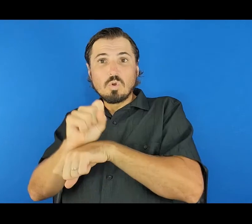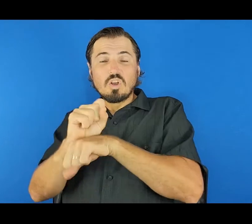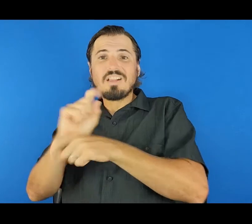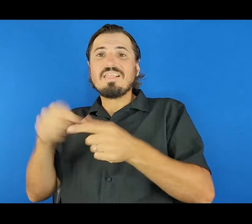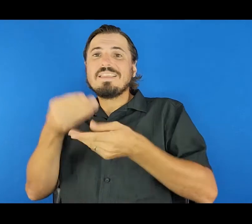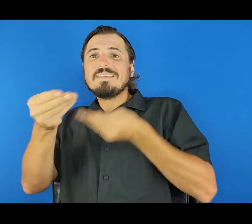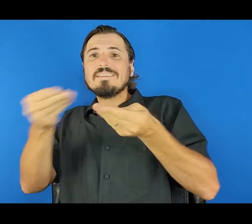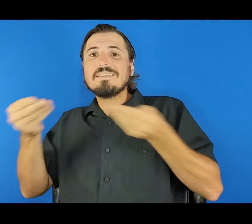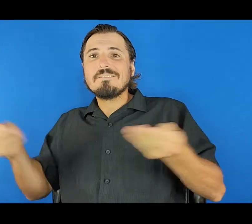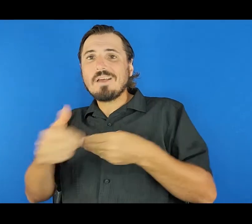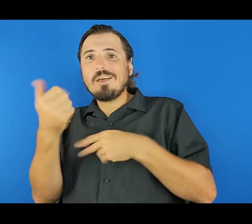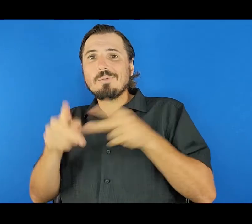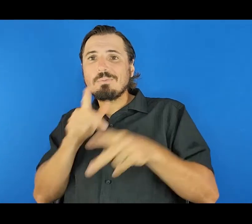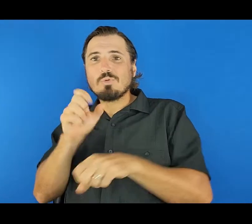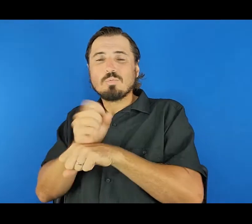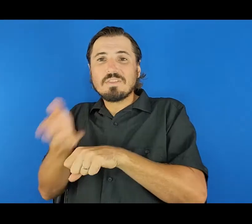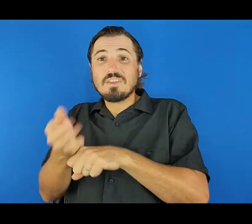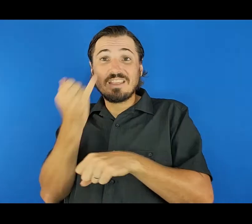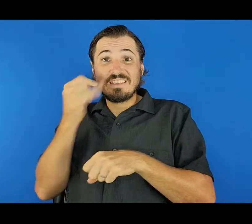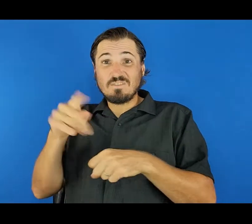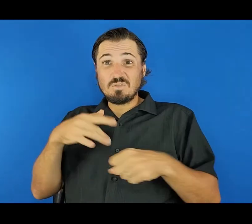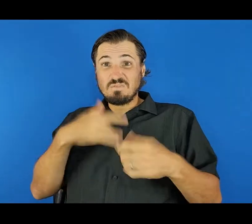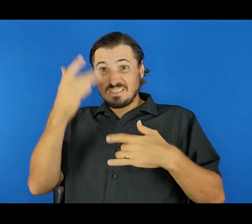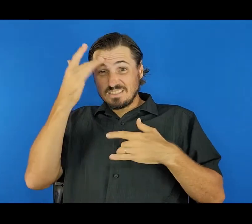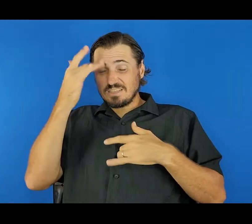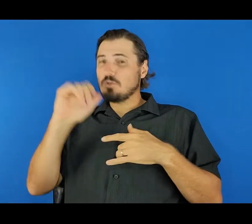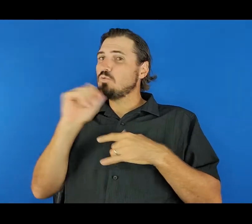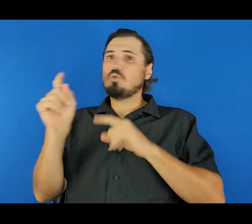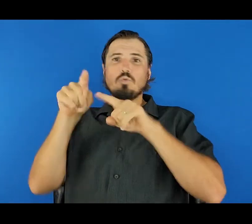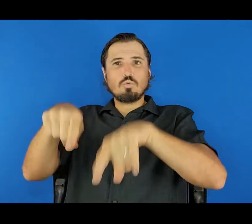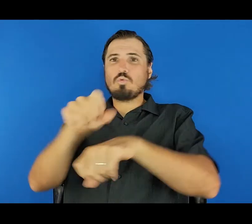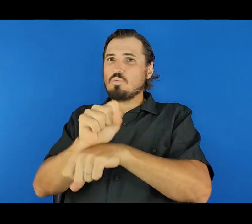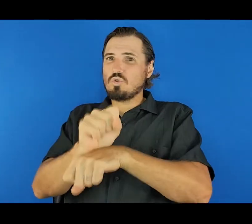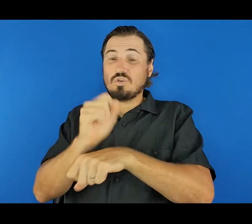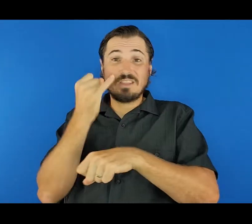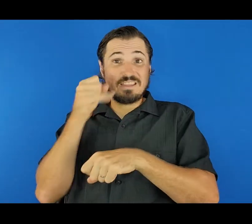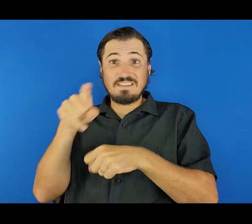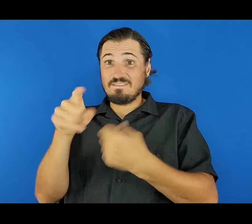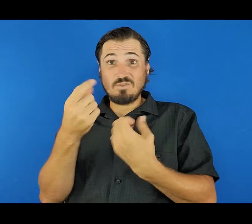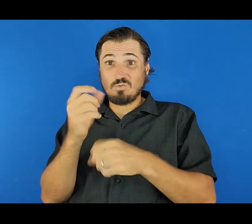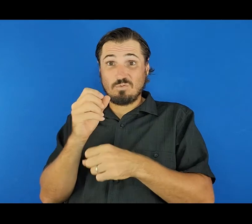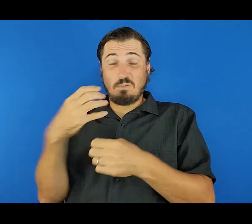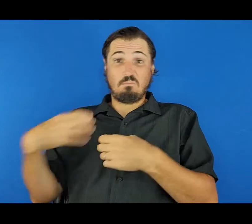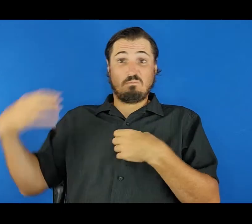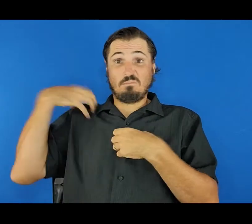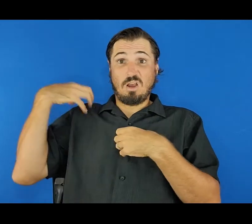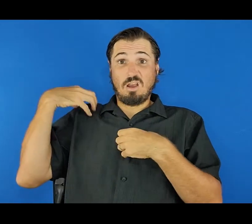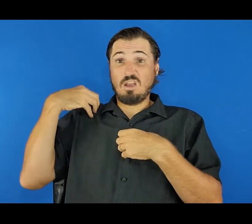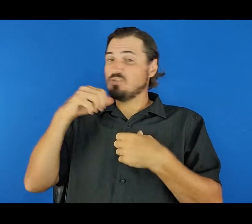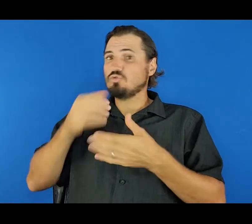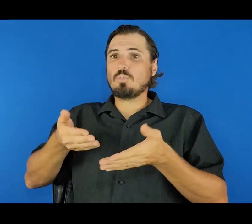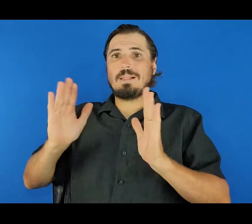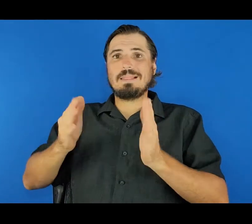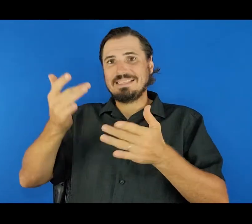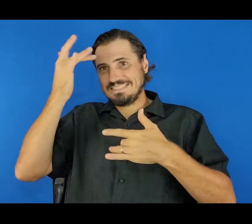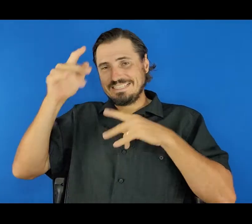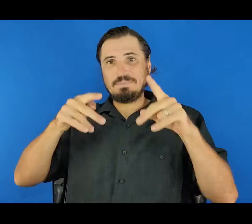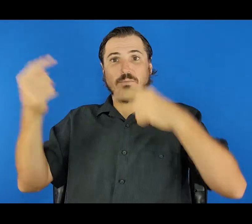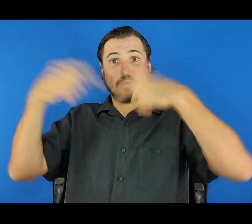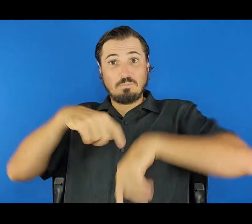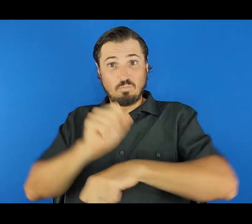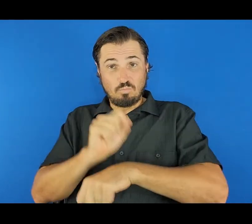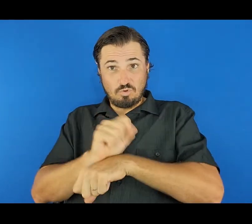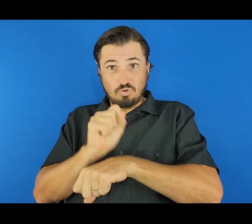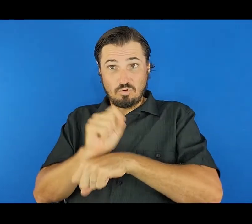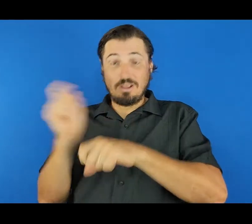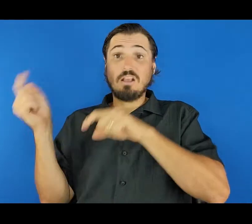other coworkers. Please do not go to work if you are experiencing any symptoms. If you are an employer or manager, do not allow sick